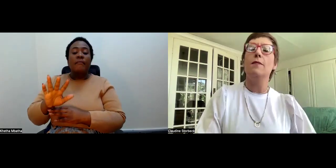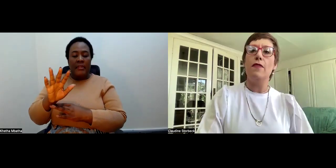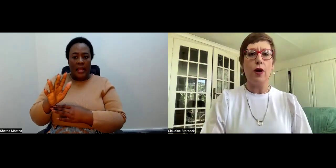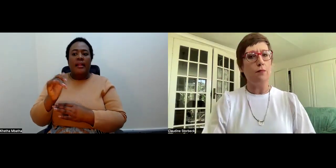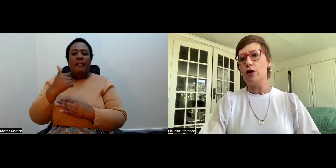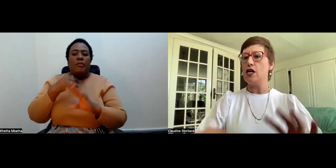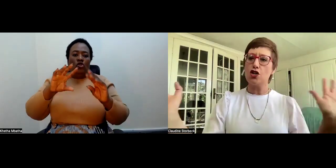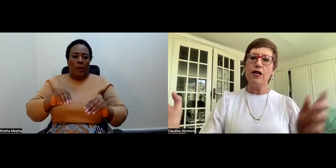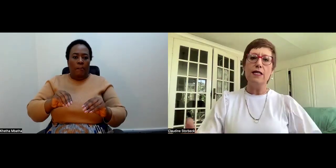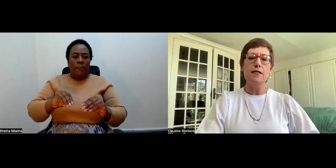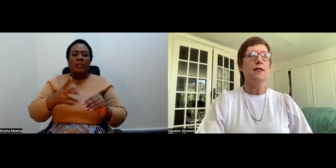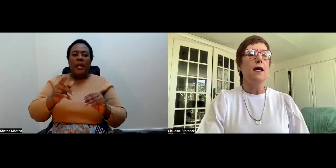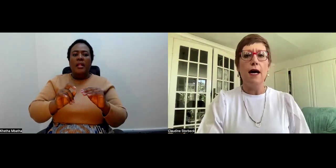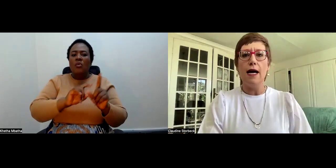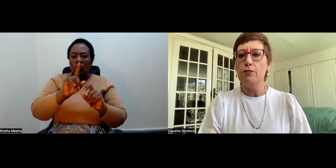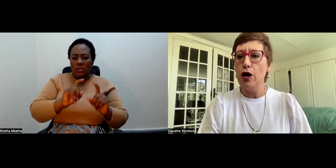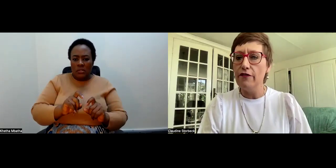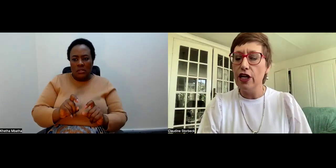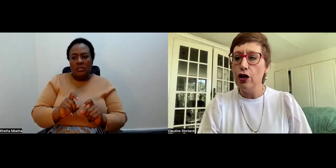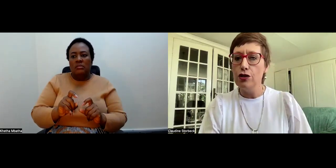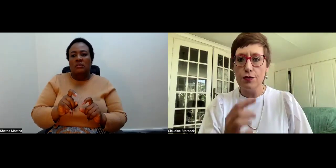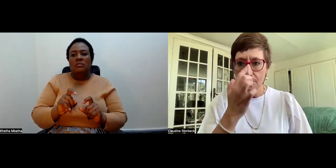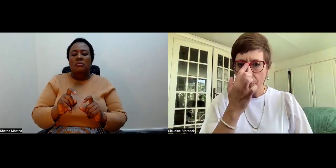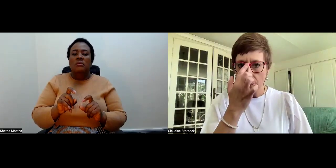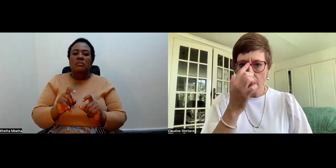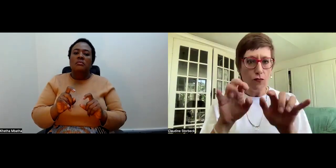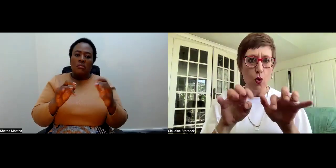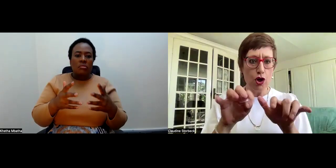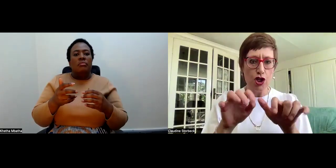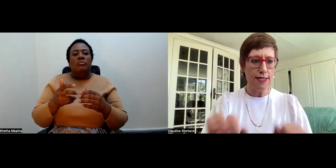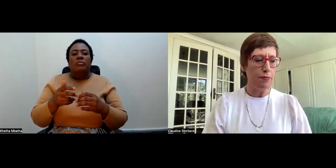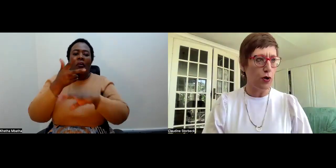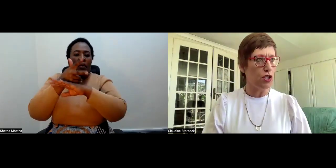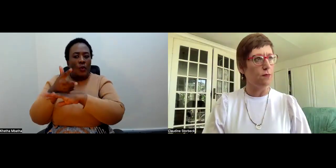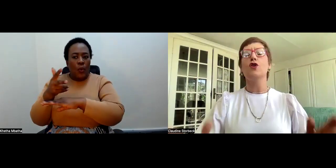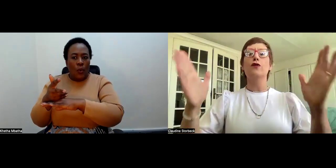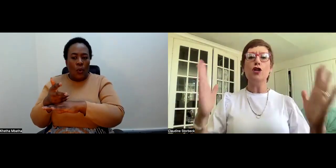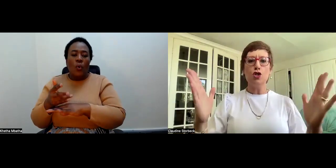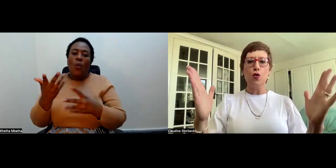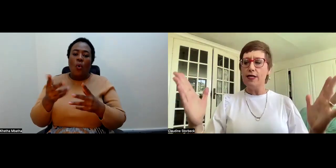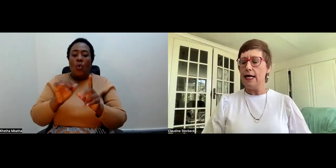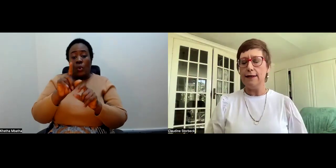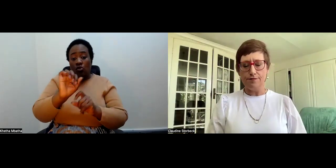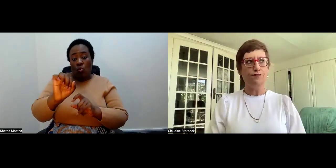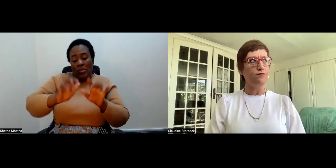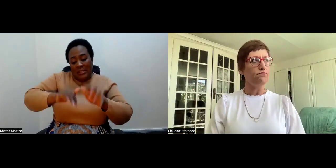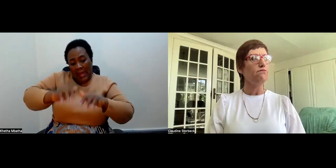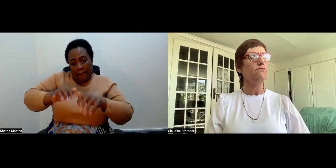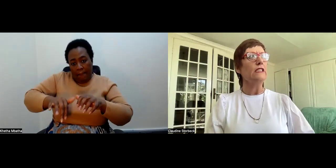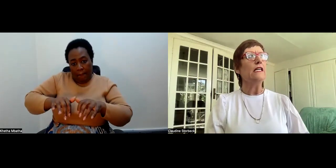have, and then we can put in our screens, put in our videos, or you can just type a question. So you've got